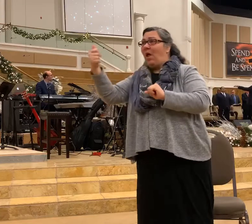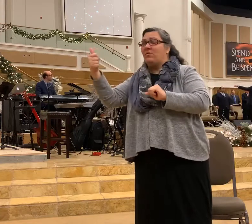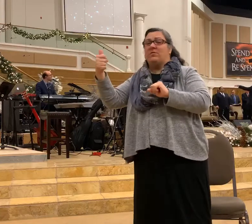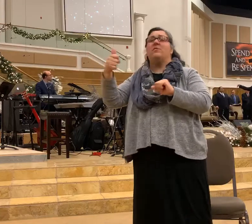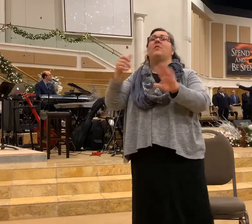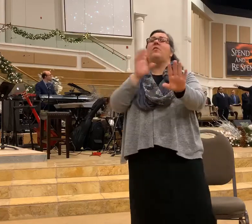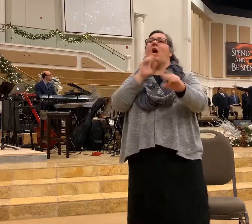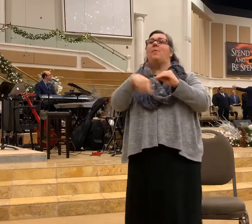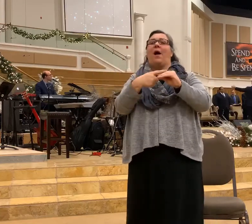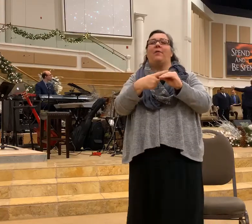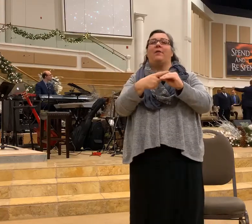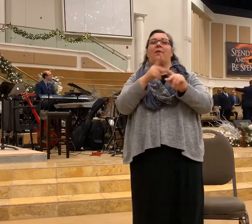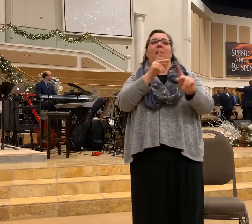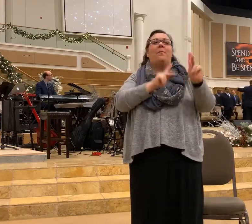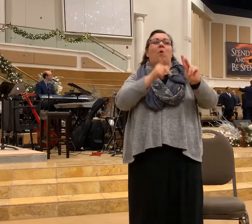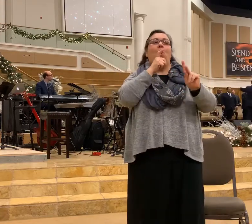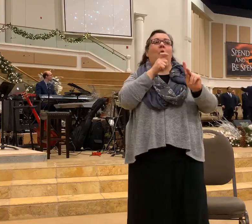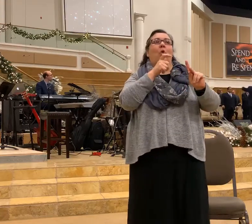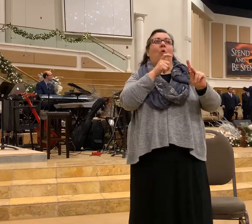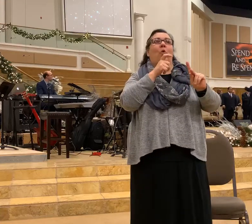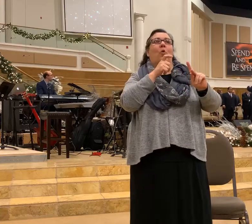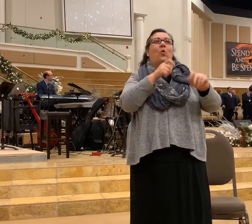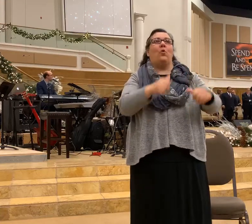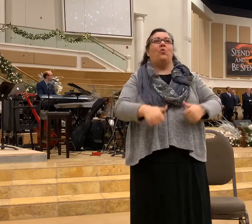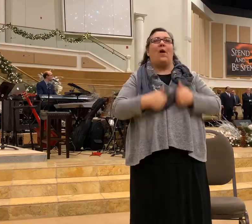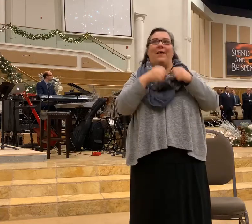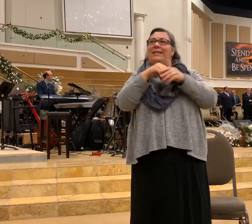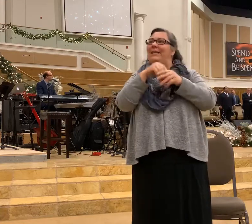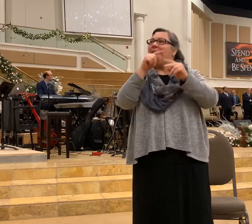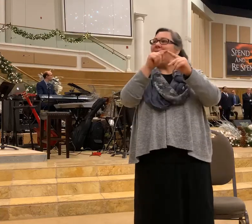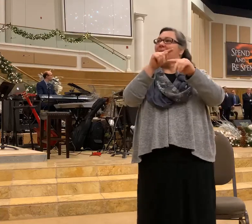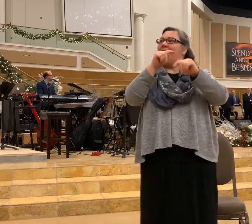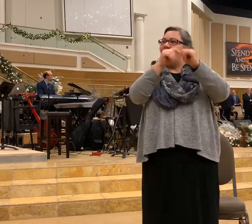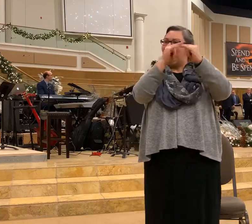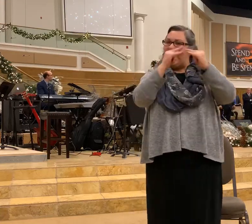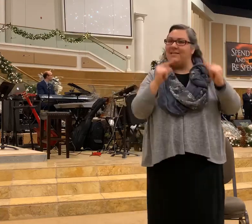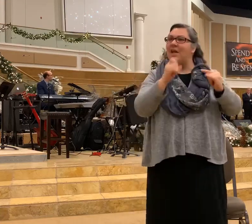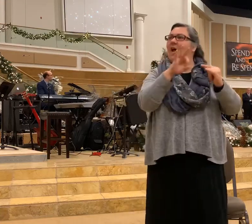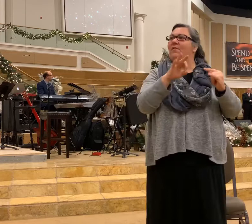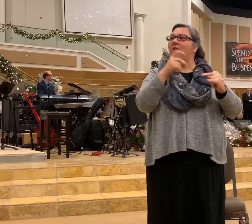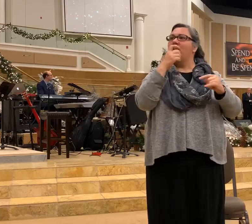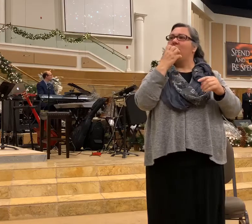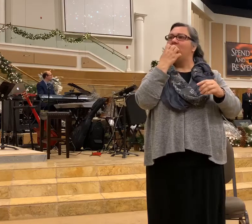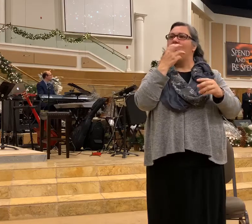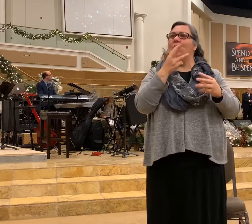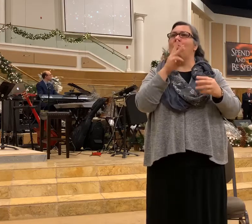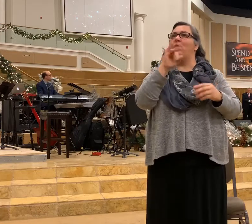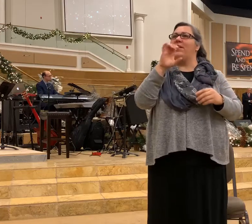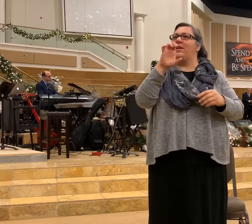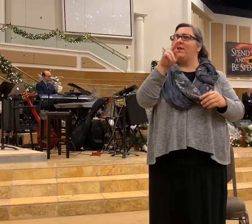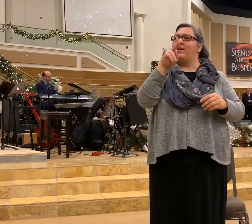tents of wickedness. They had seen, they talked about, the psalm